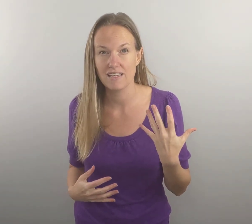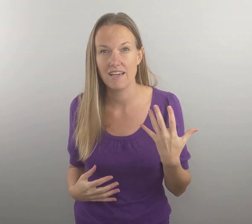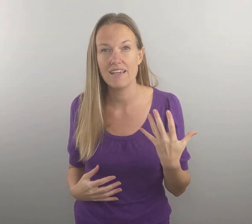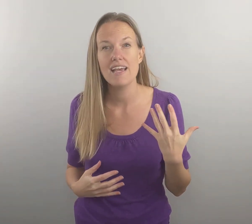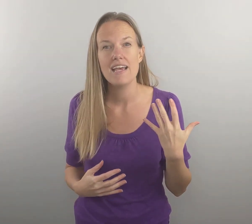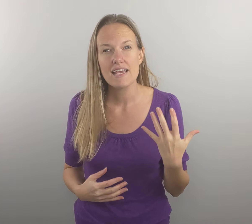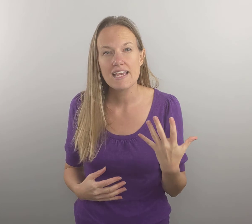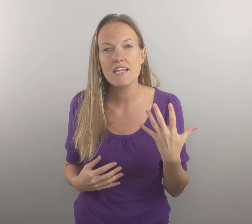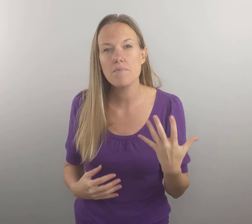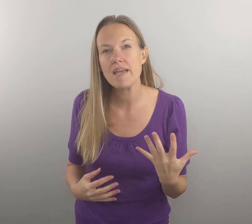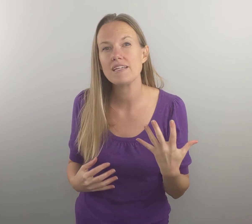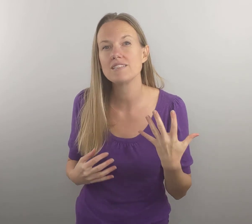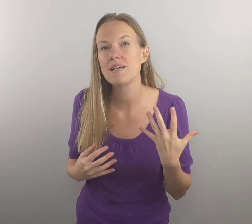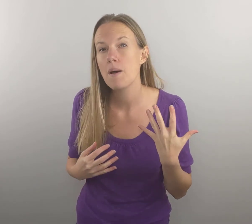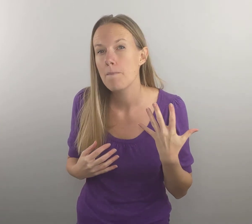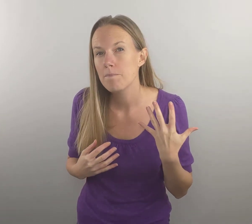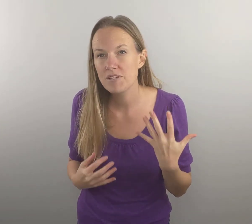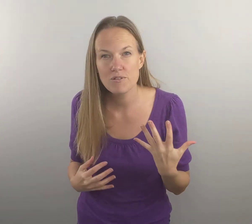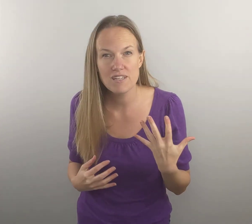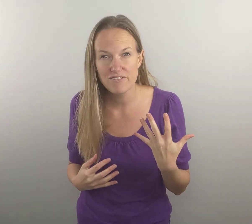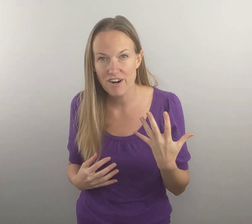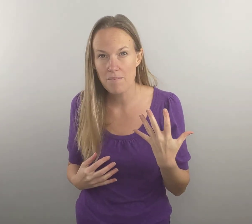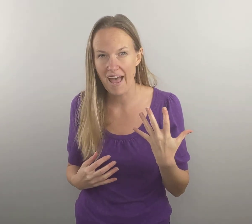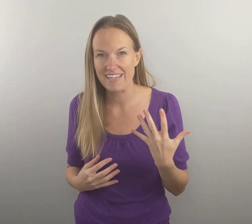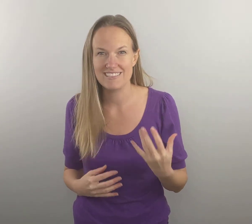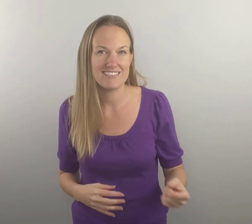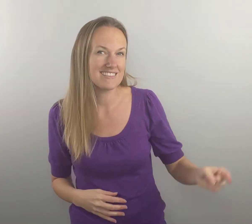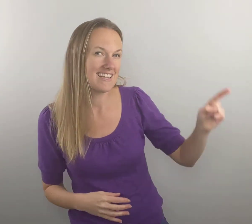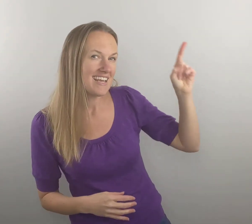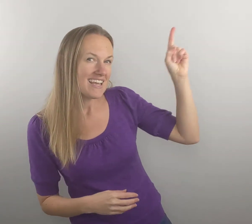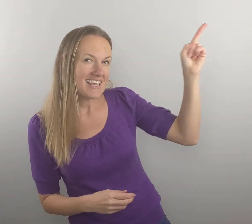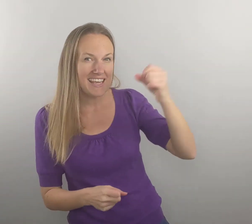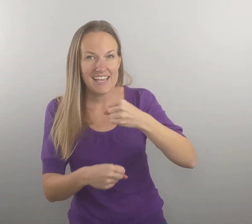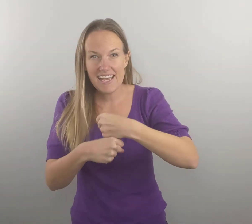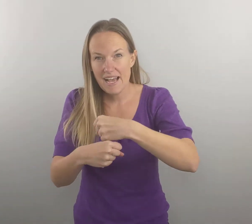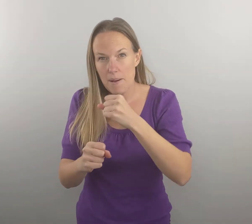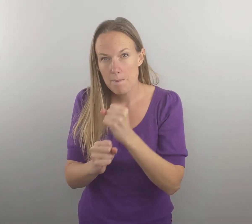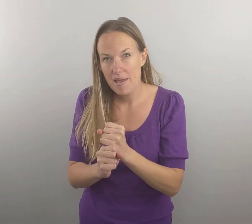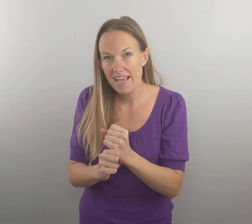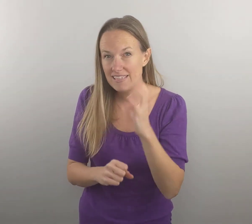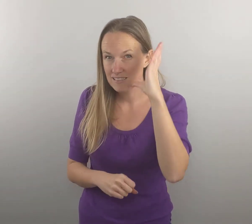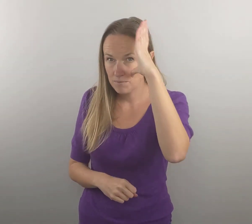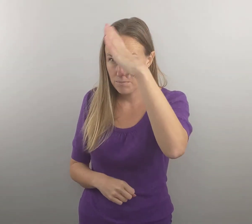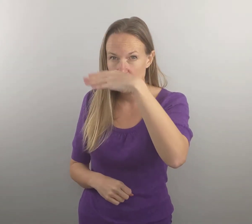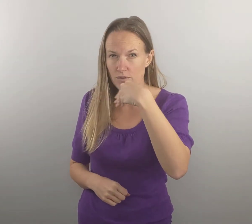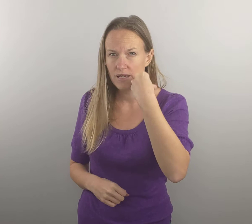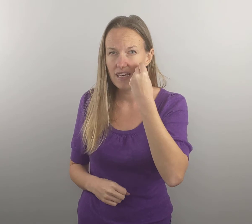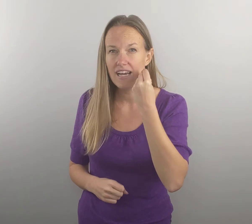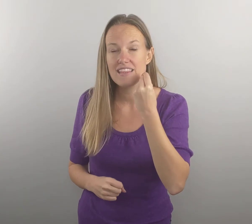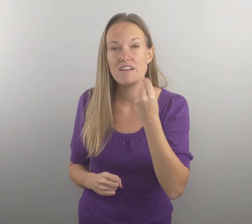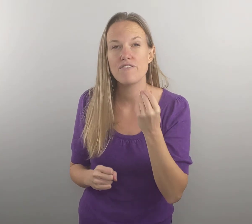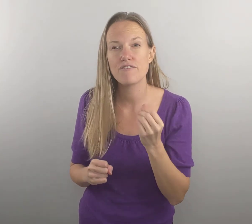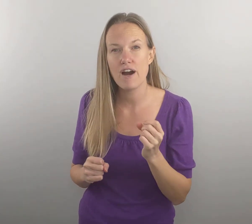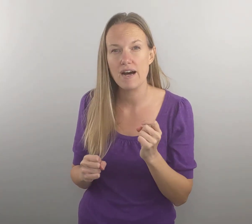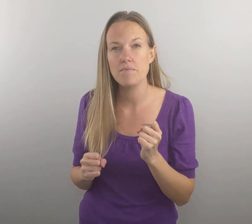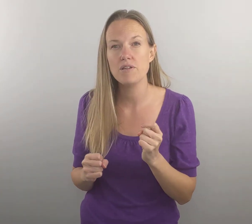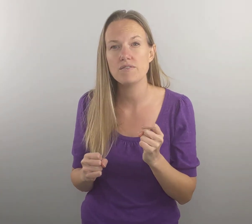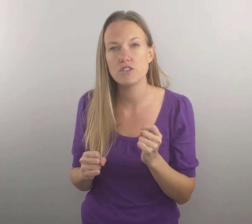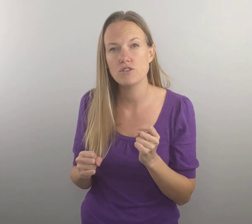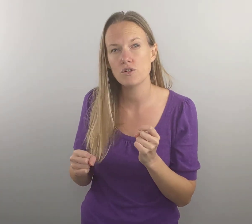Okay, He makes beauty from ashes. He makes beauty, and then from, you have two